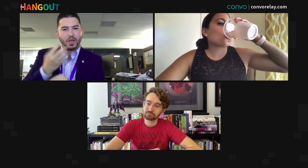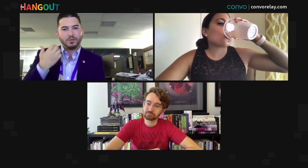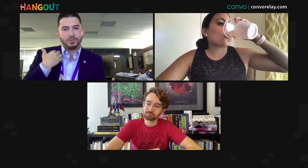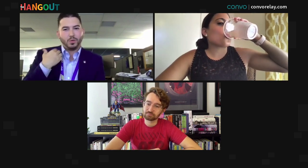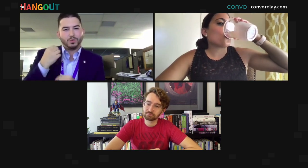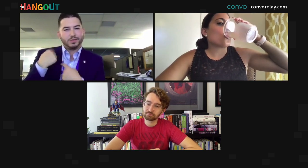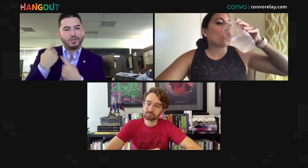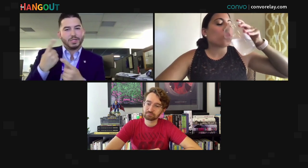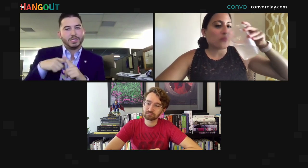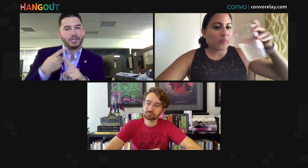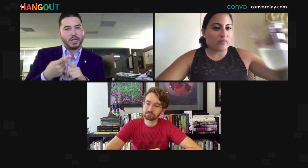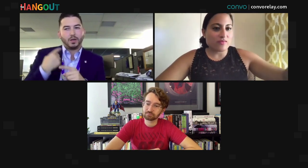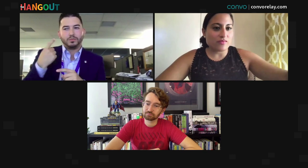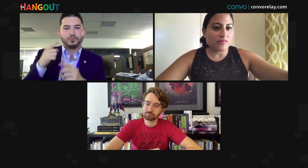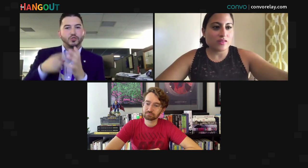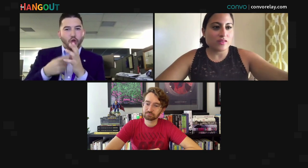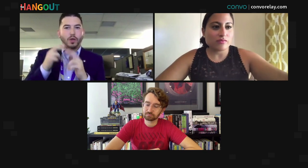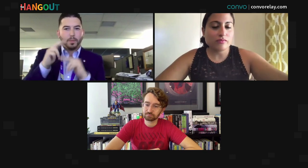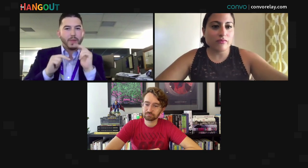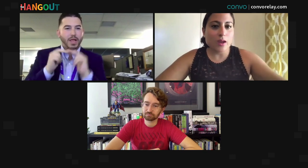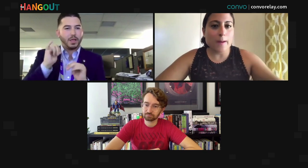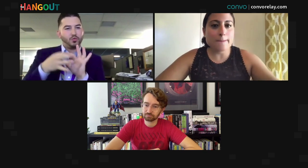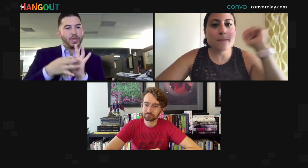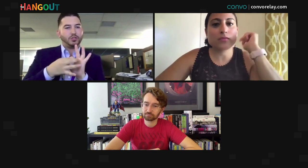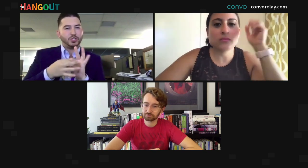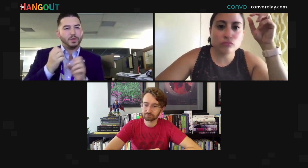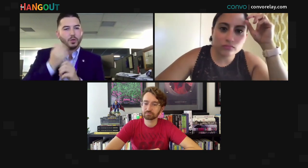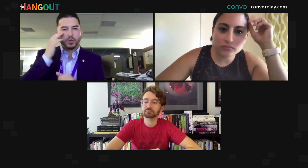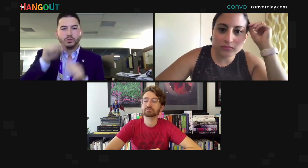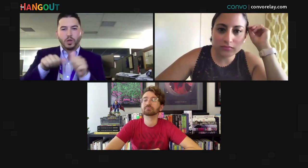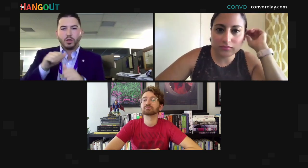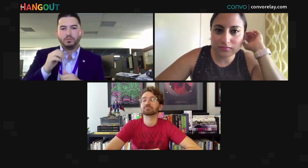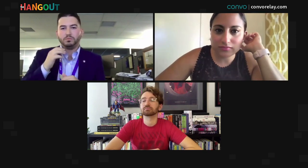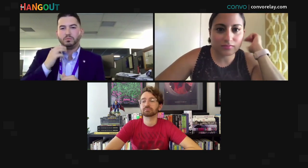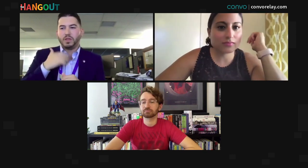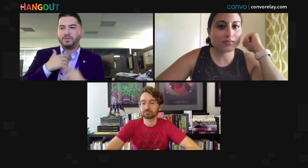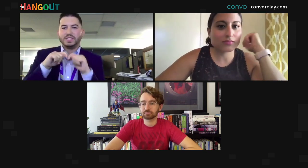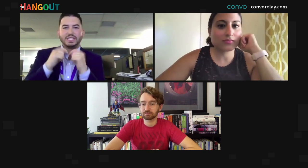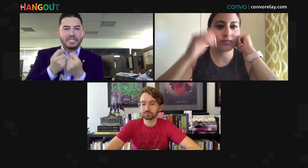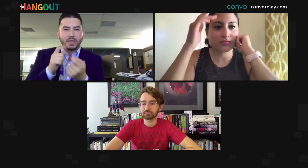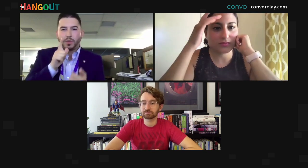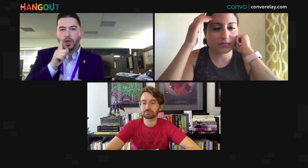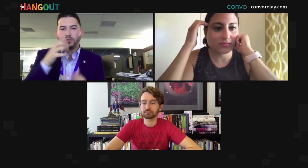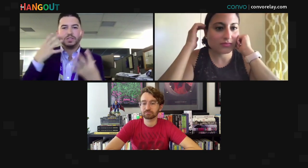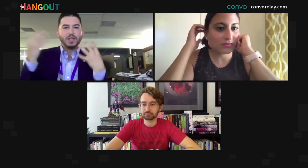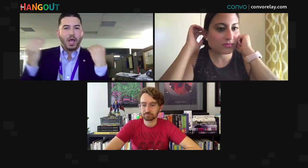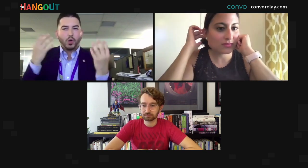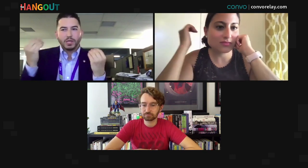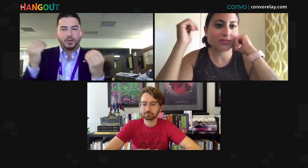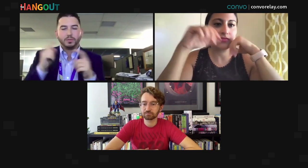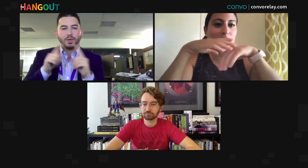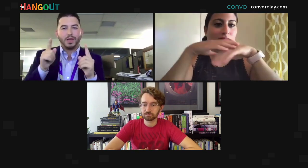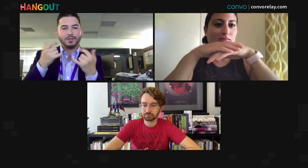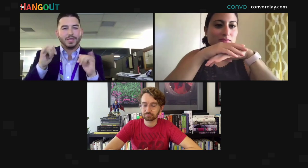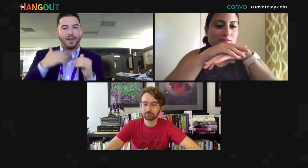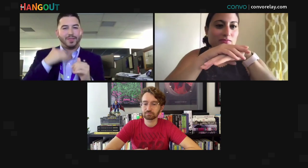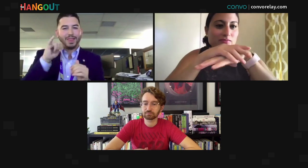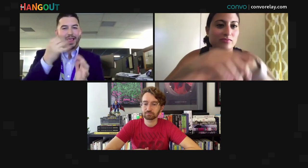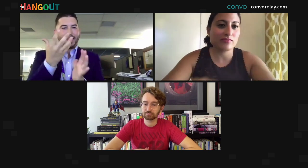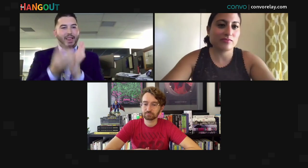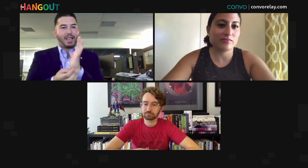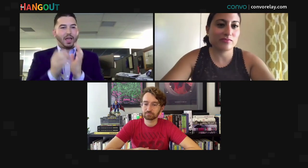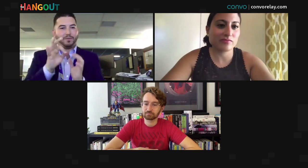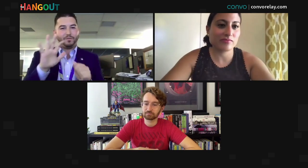my coworkers face to face until about 6 months ago. And then we started building that relationship and started knowing each other. And we have those team lunches